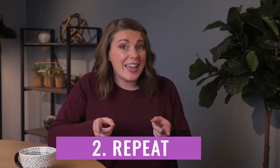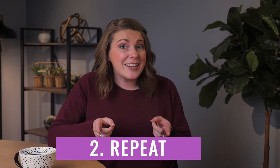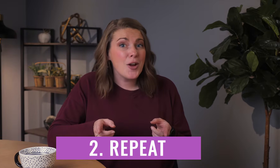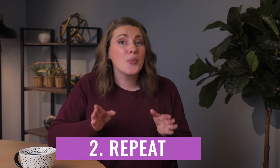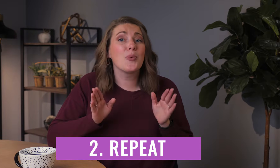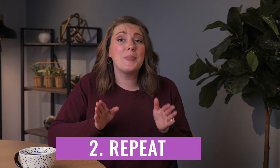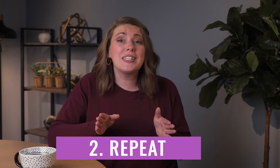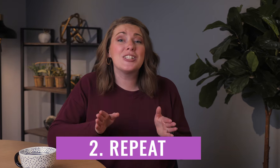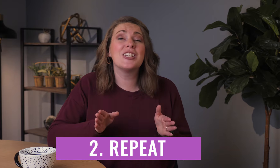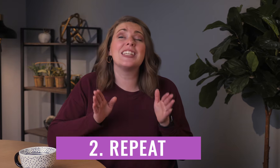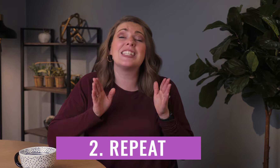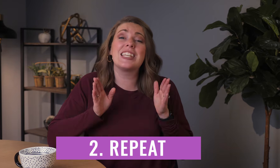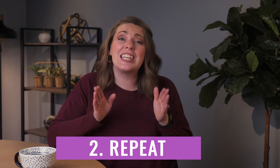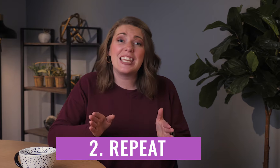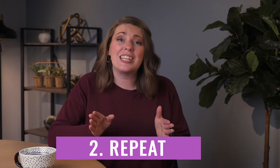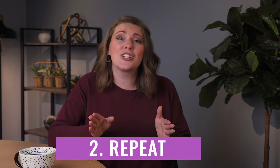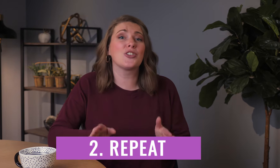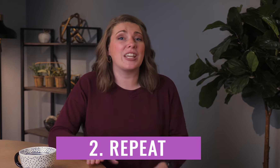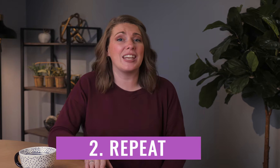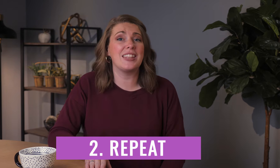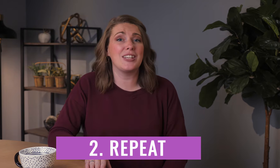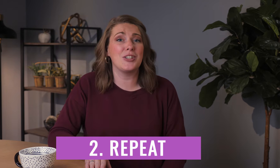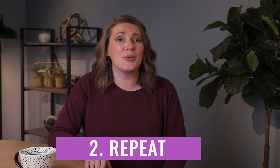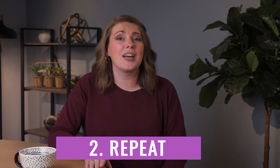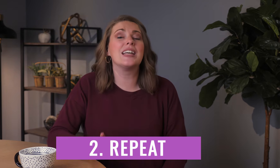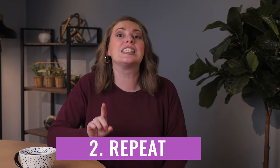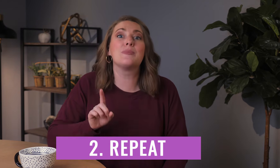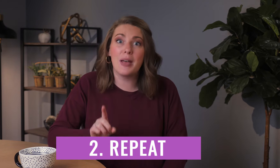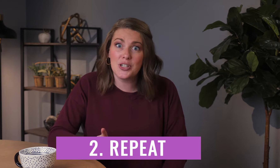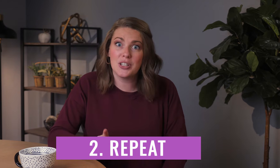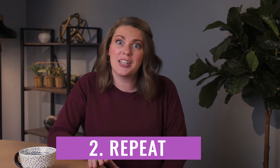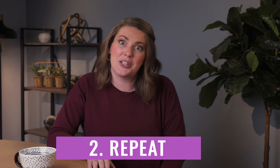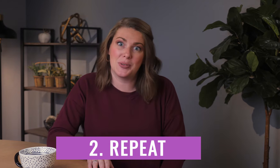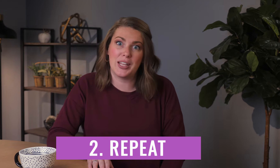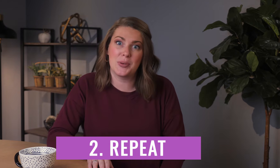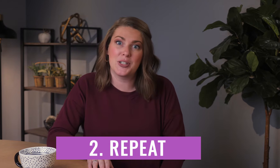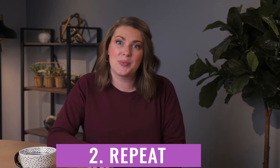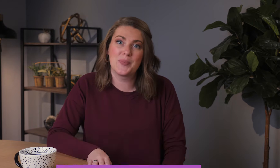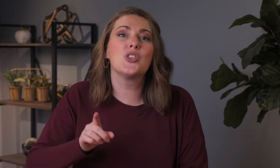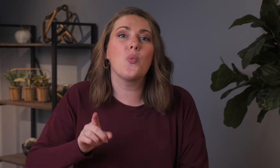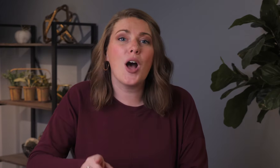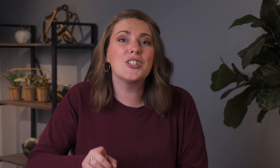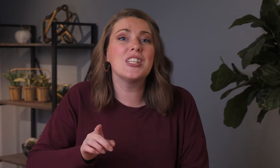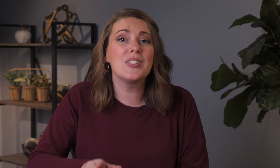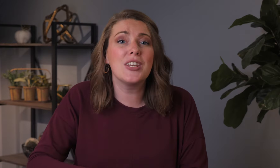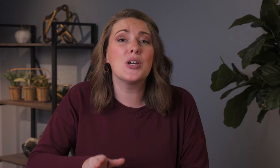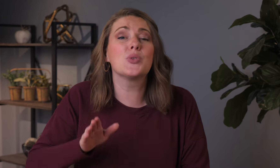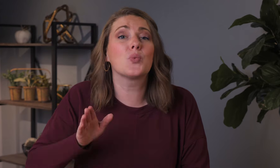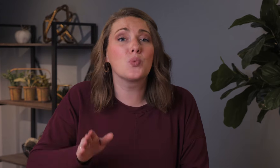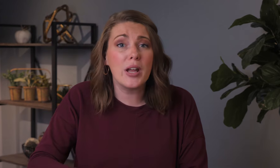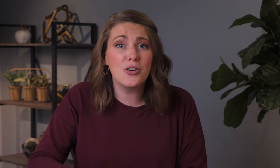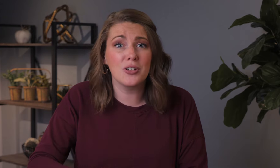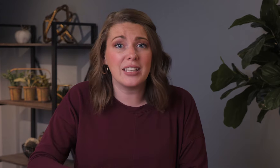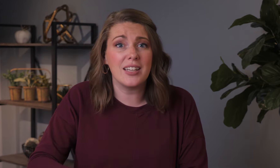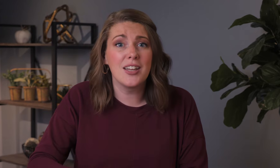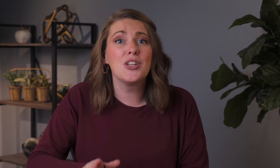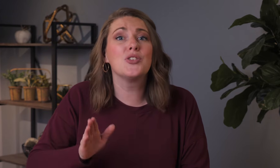again, repetition is the key to learning anything new, especially a new language. So watch these videos regularly to